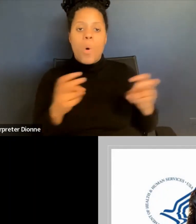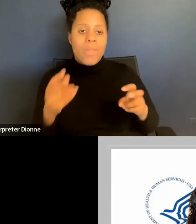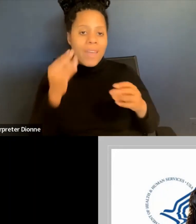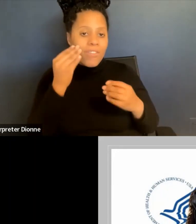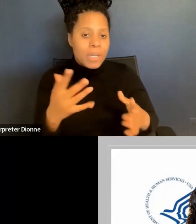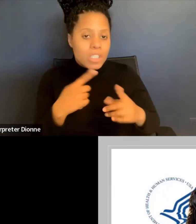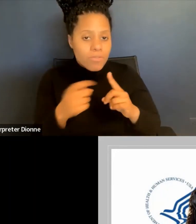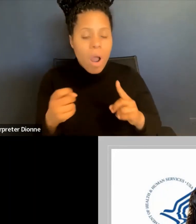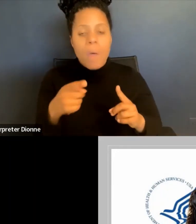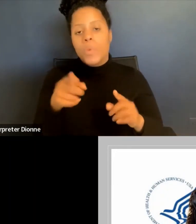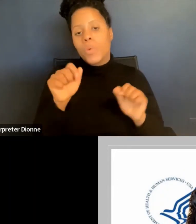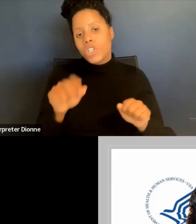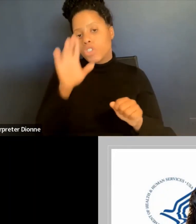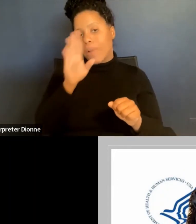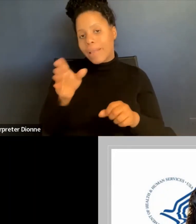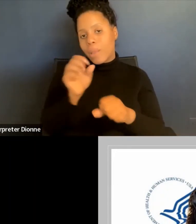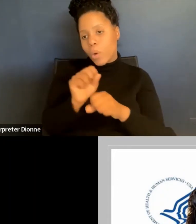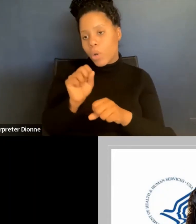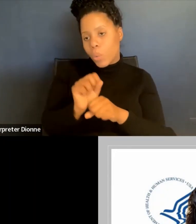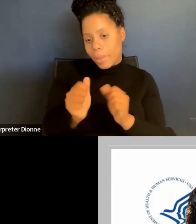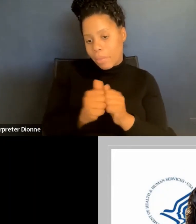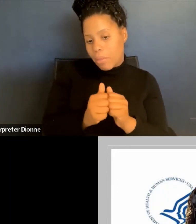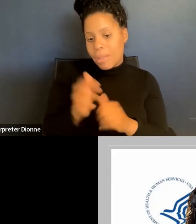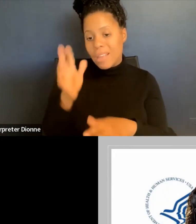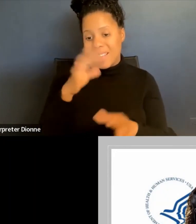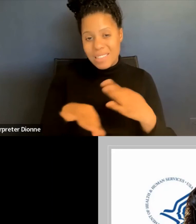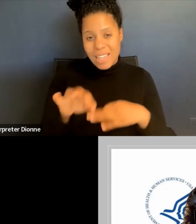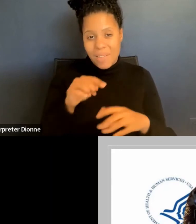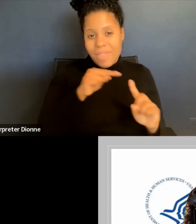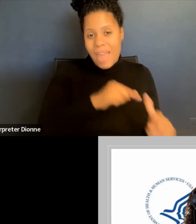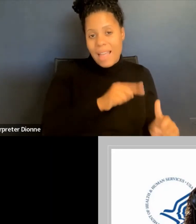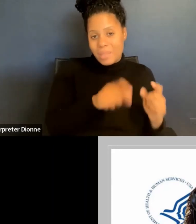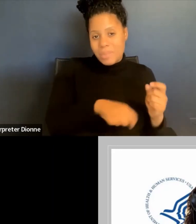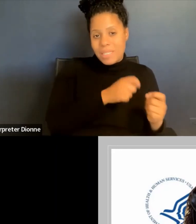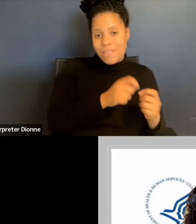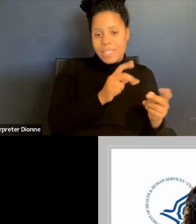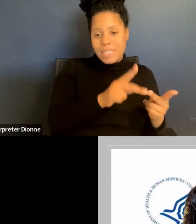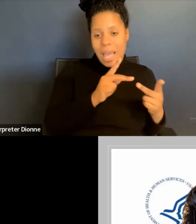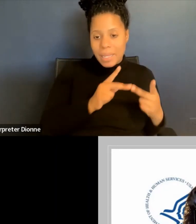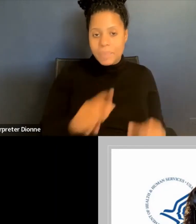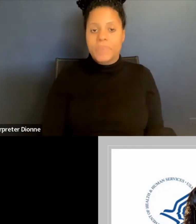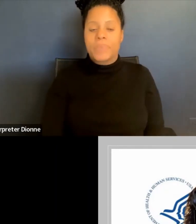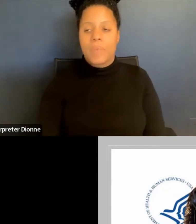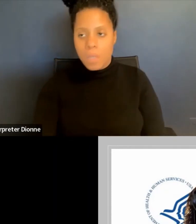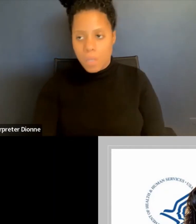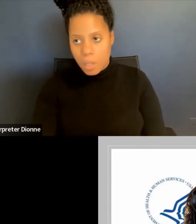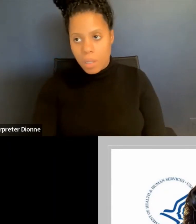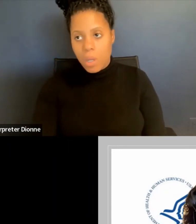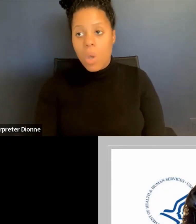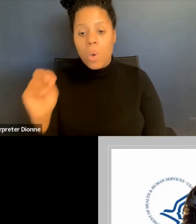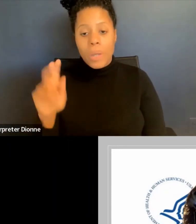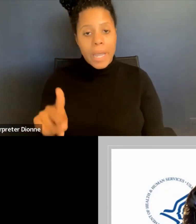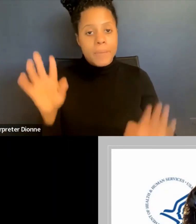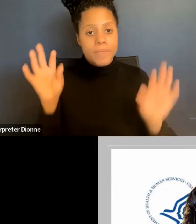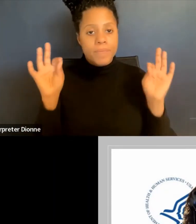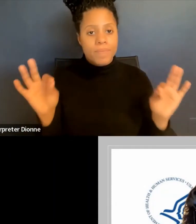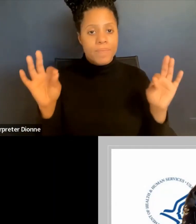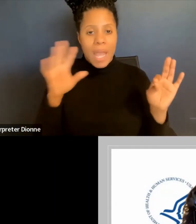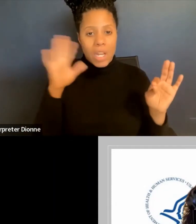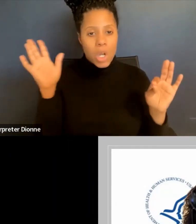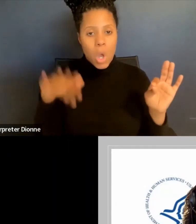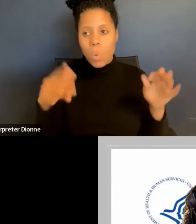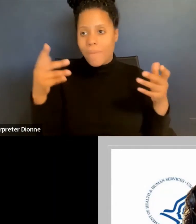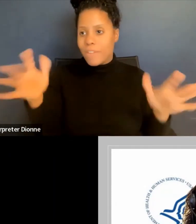with instead of the site. Okay, great. I know we are hitting our half hour. I think I